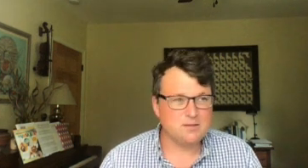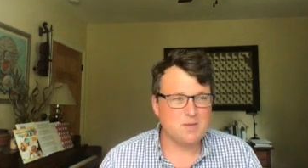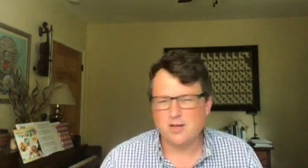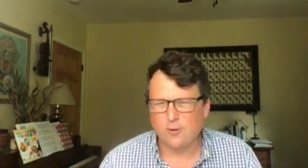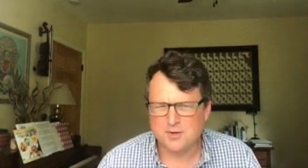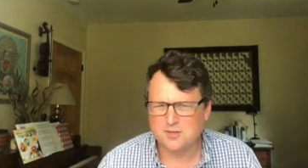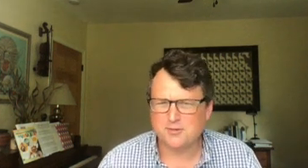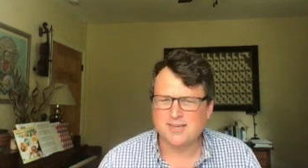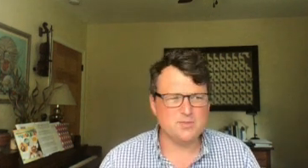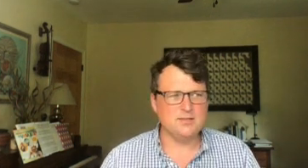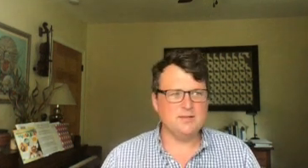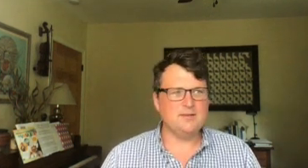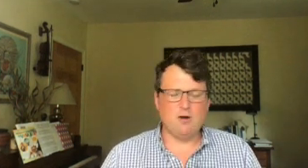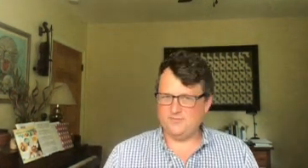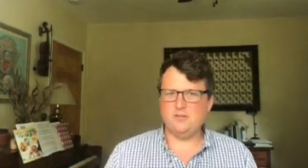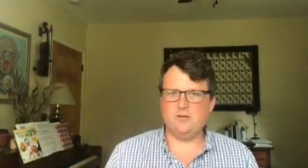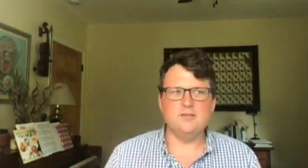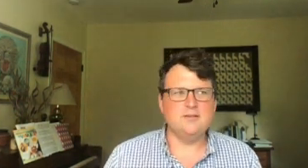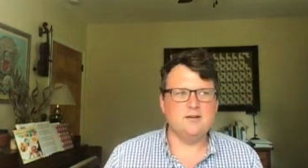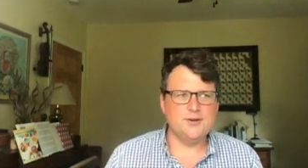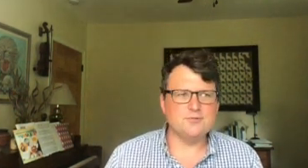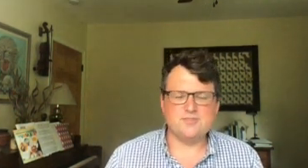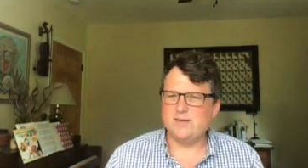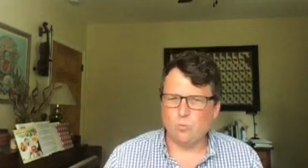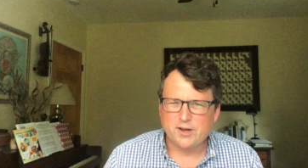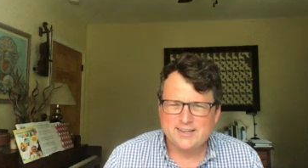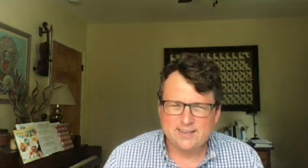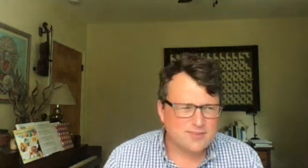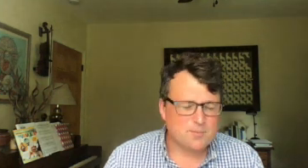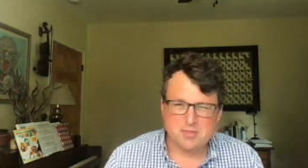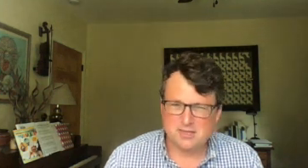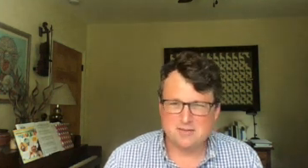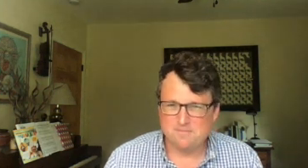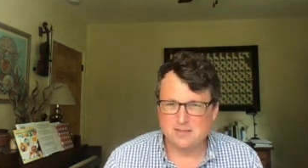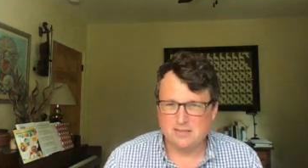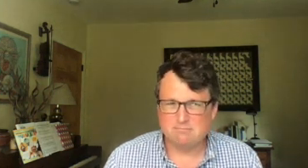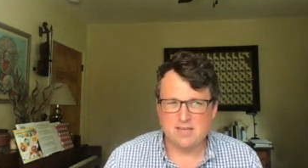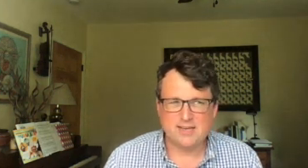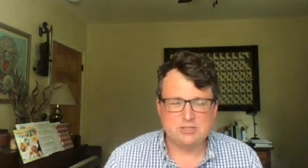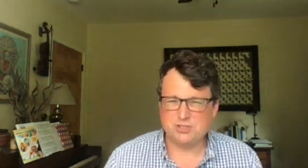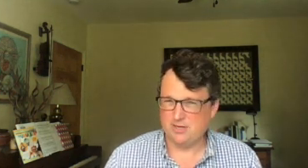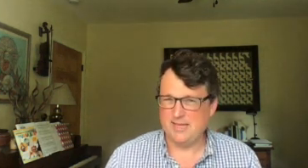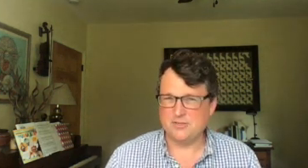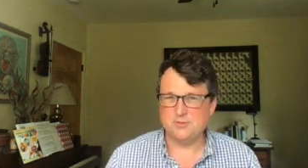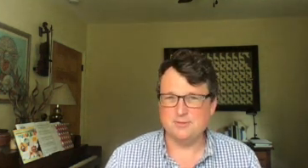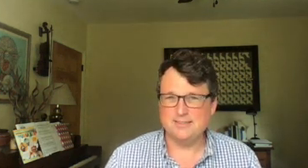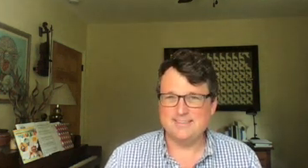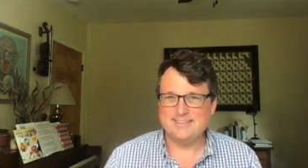not always all the time, but often they'll understand what it is that I'm thinking and feeling, and they can share that too. Isn't